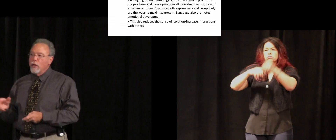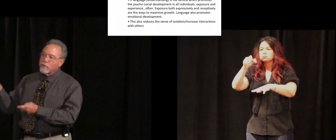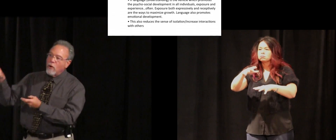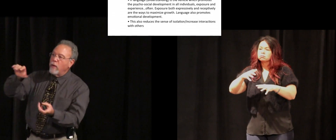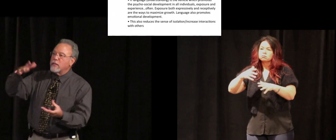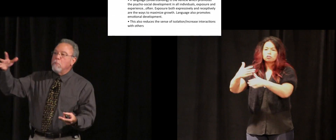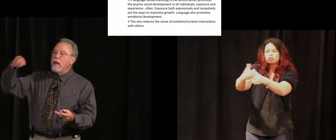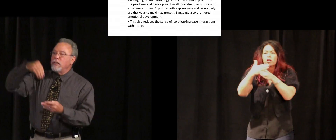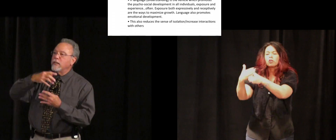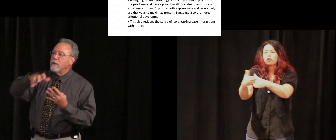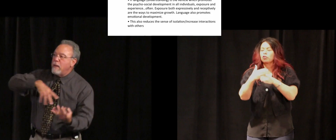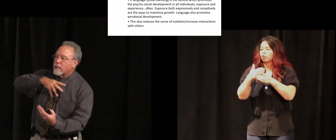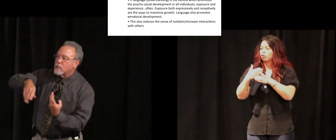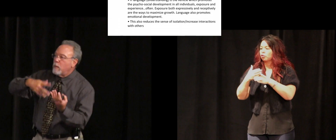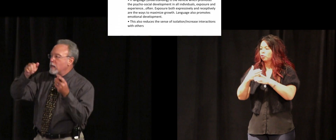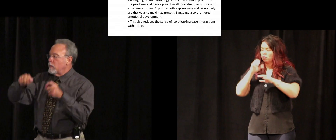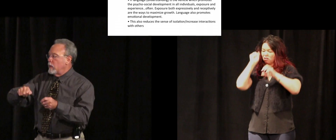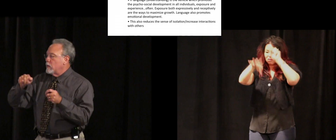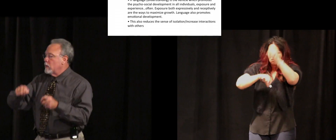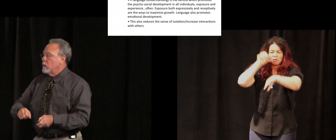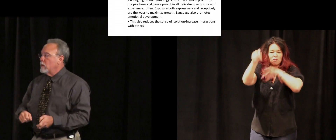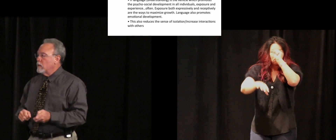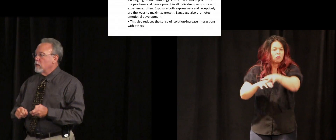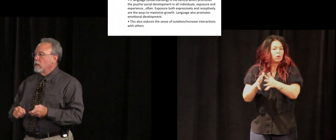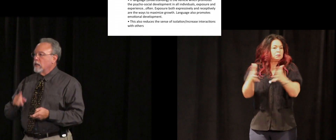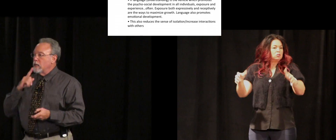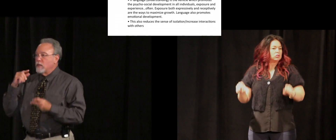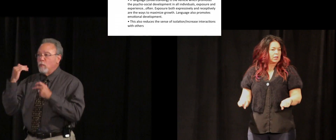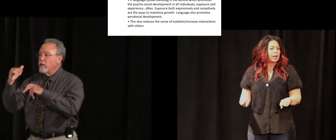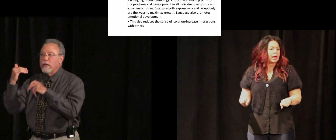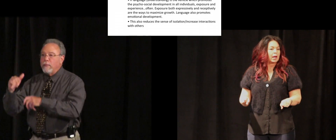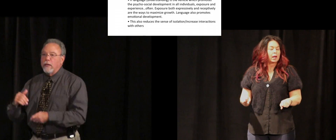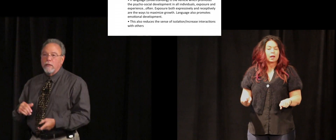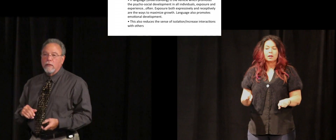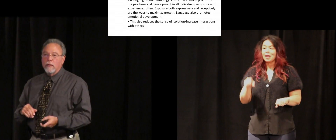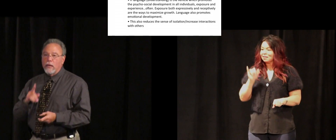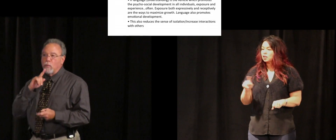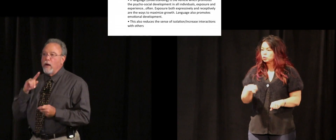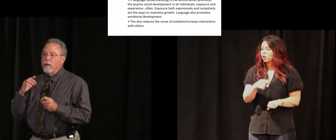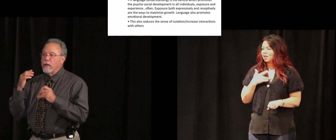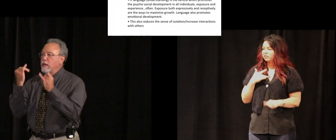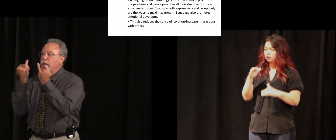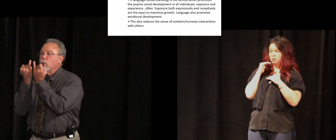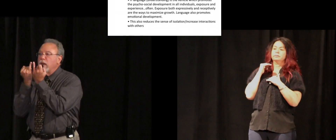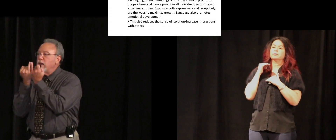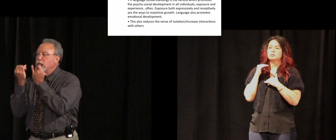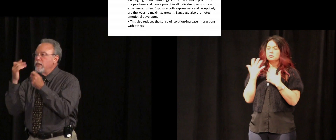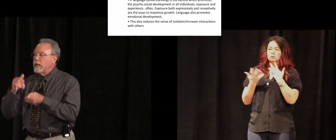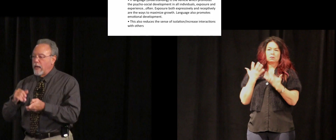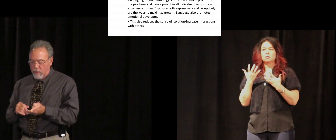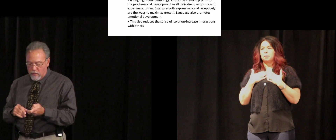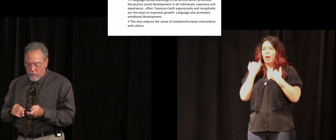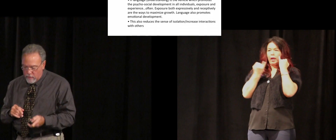anymore. And find out what's going on at home. Find out what's going on with